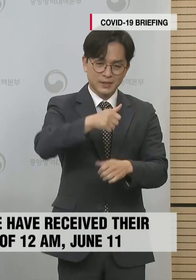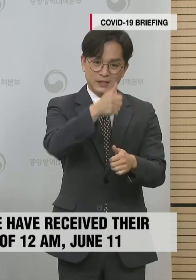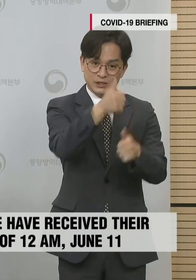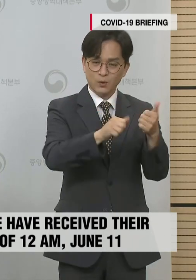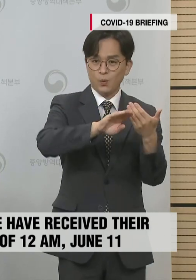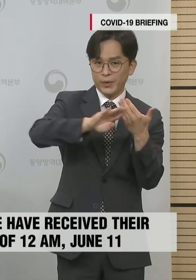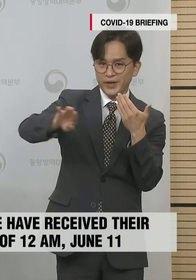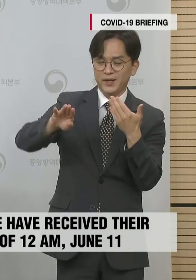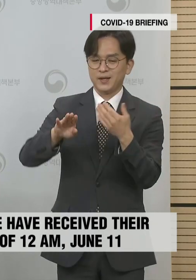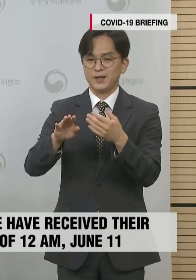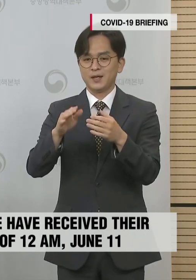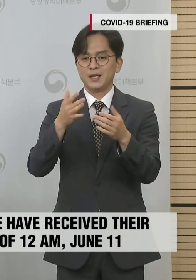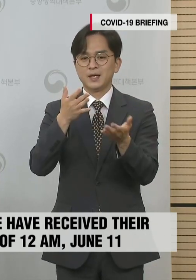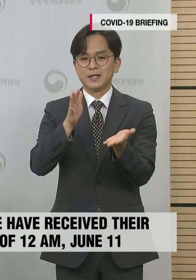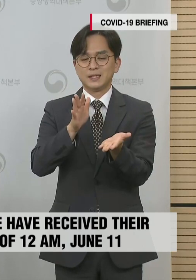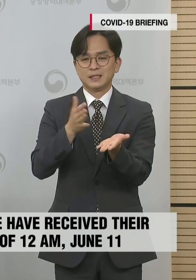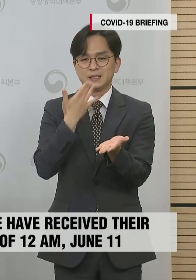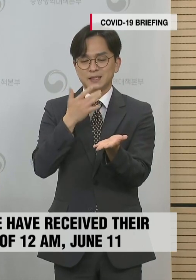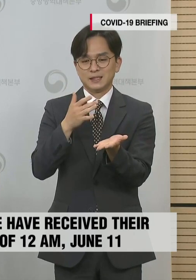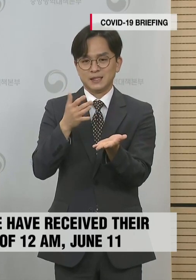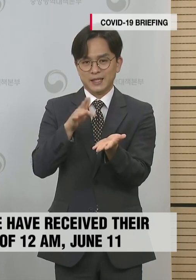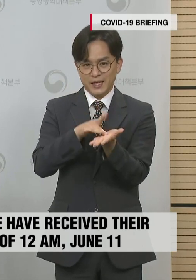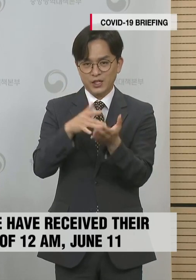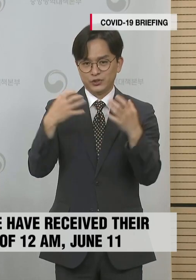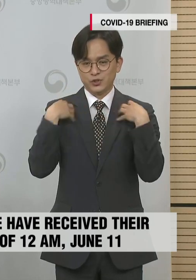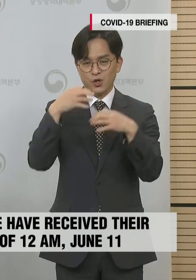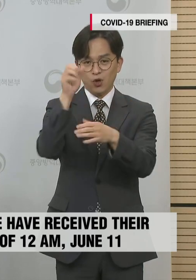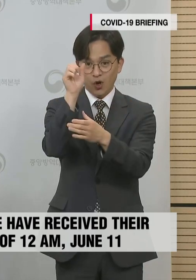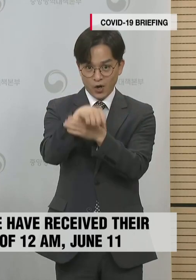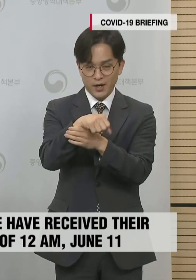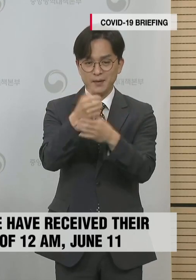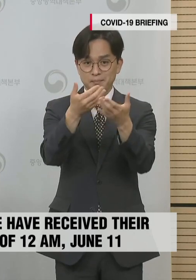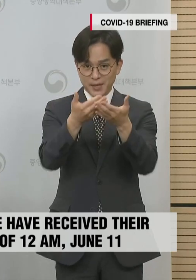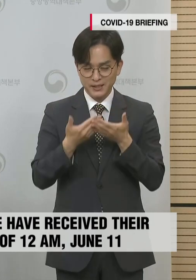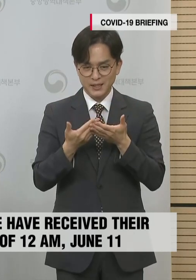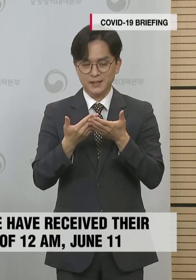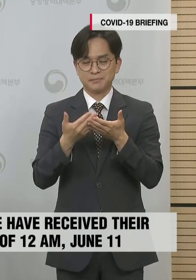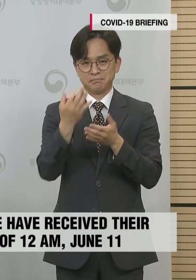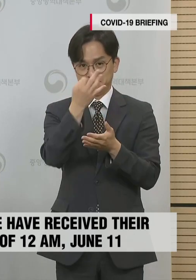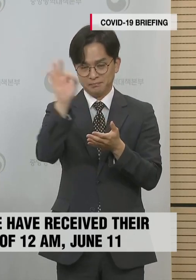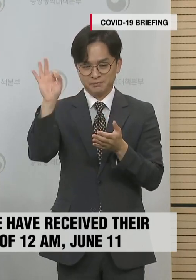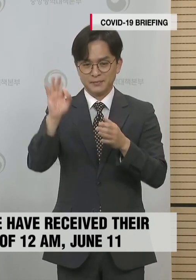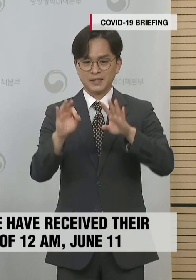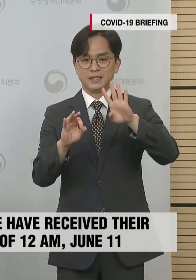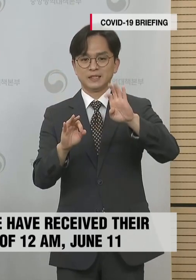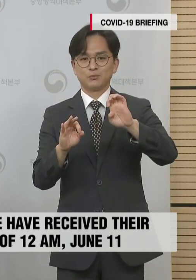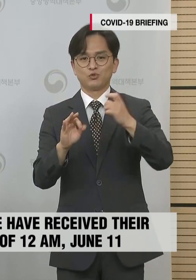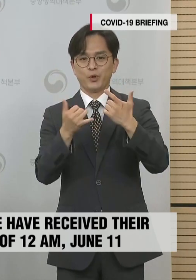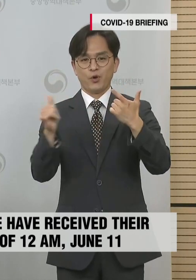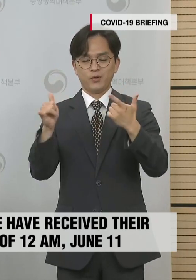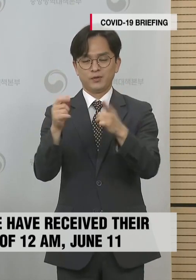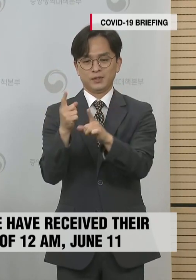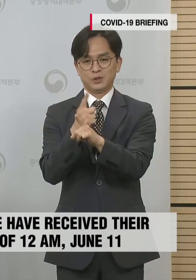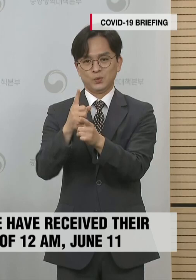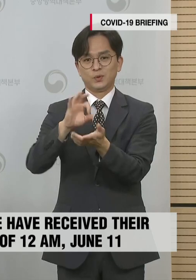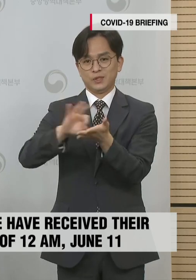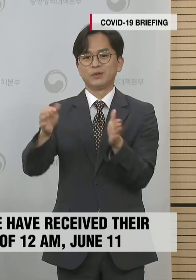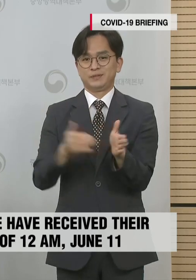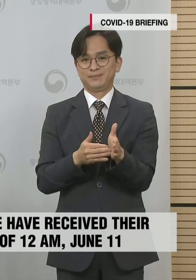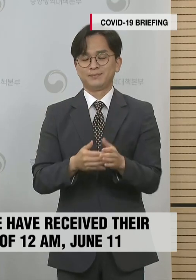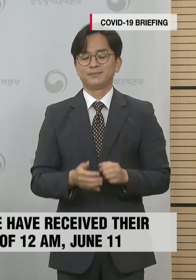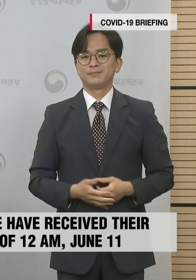clinical trials, we have a total of 47 cases that have been approved by our Ministry